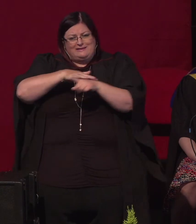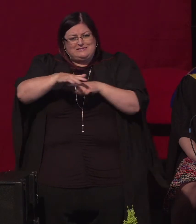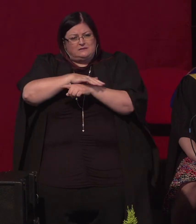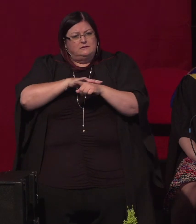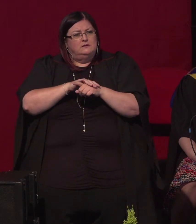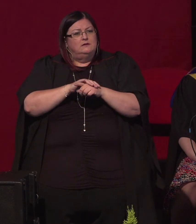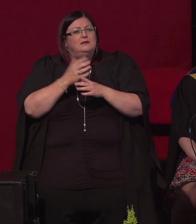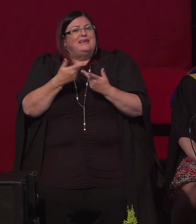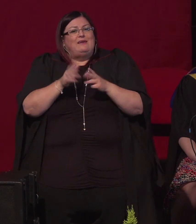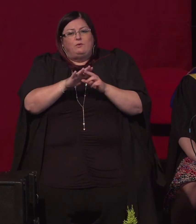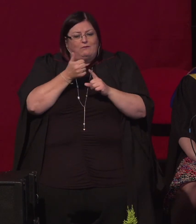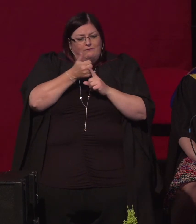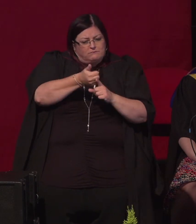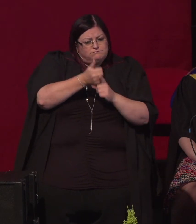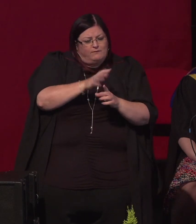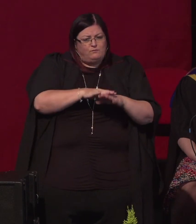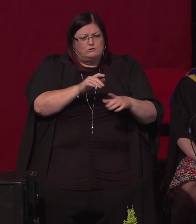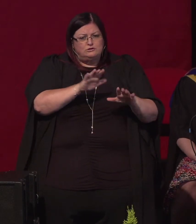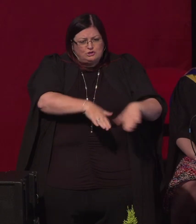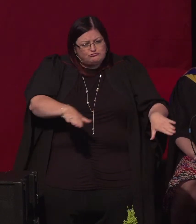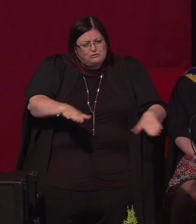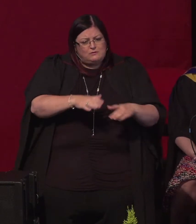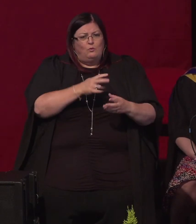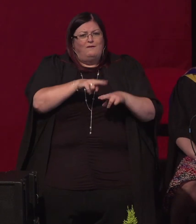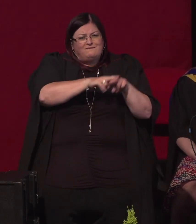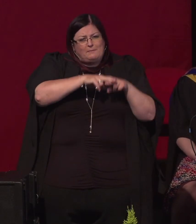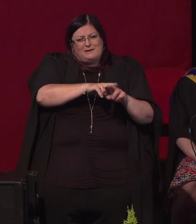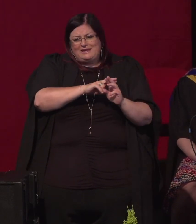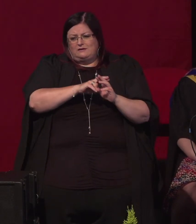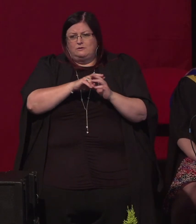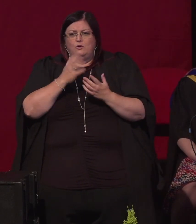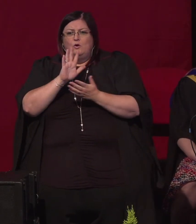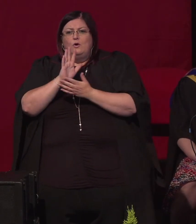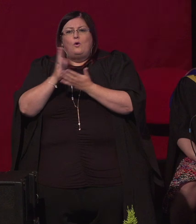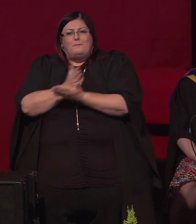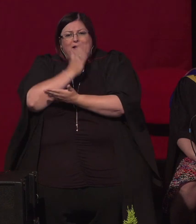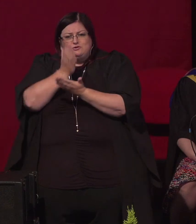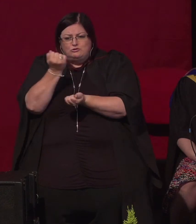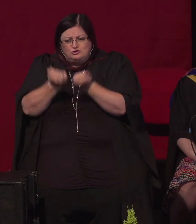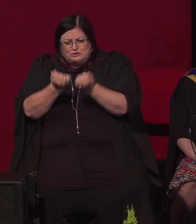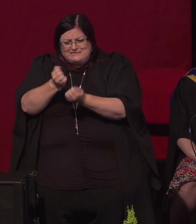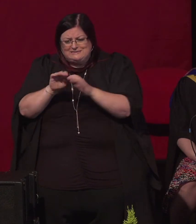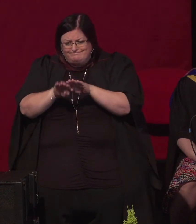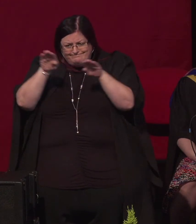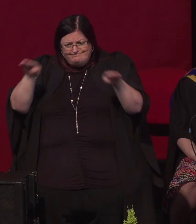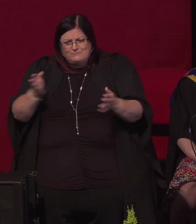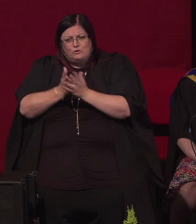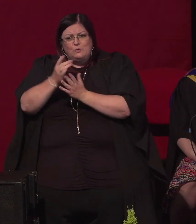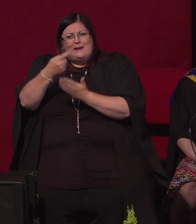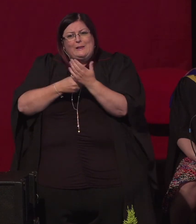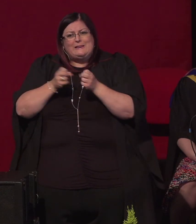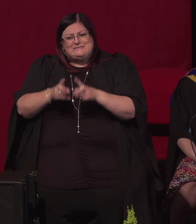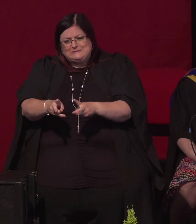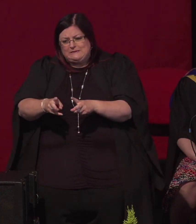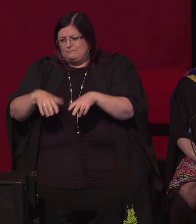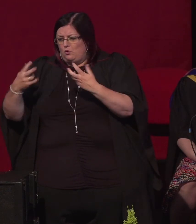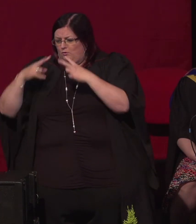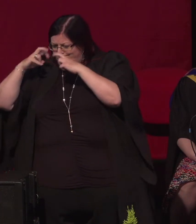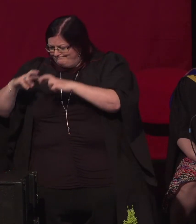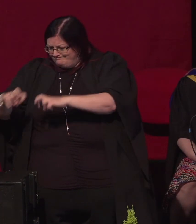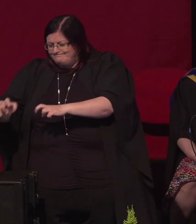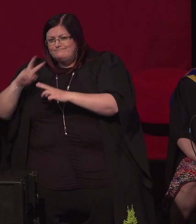through advocating for vulnerable children and families, ensuring justice through the legal system, or analysing